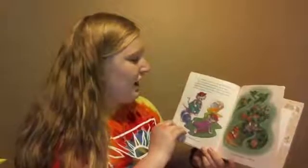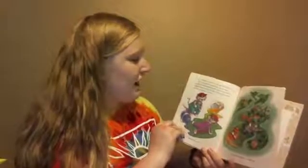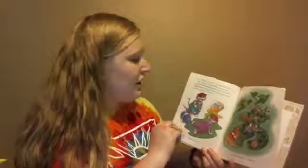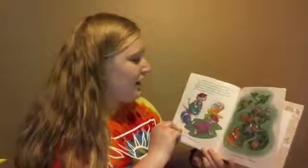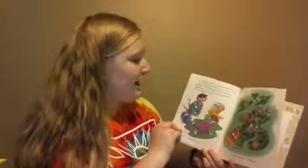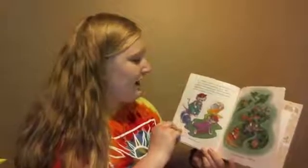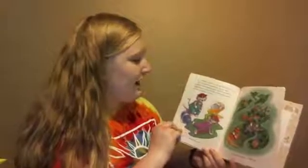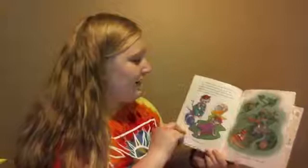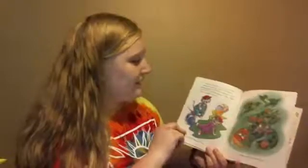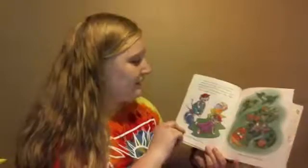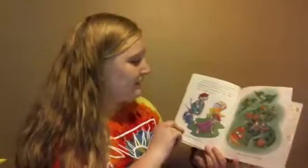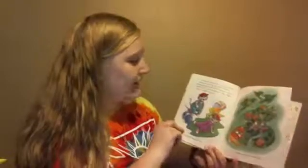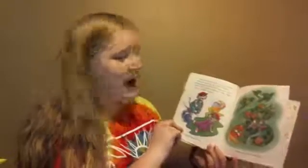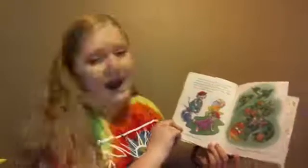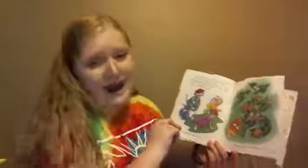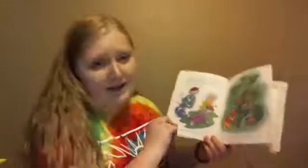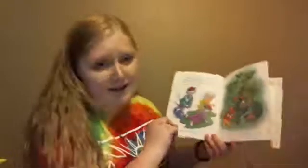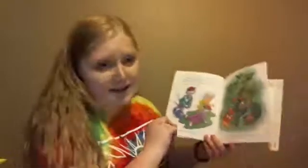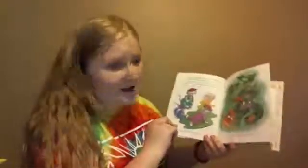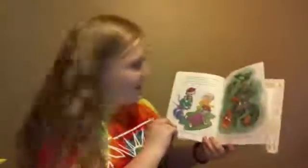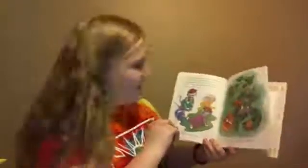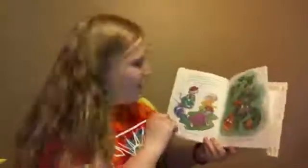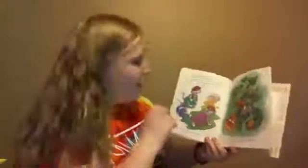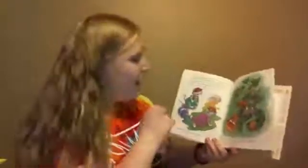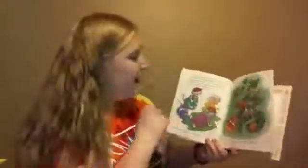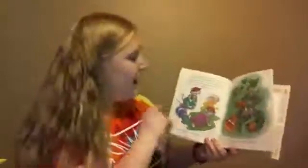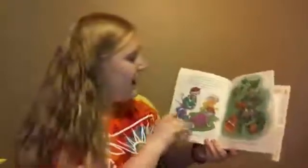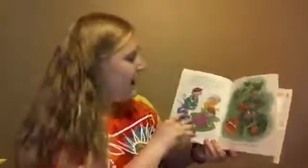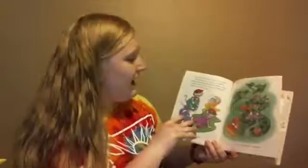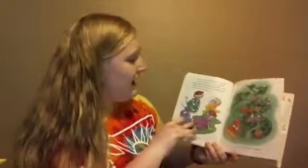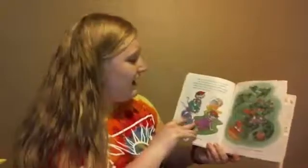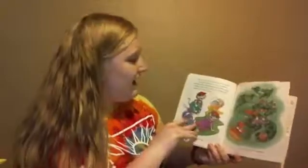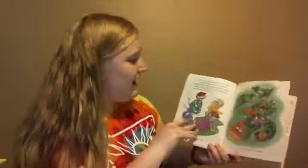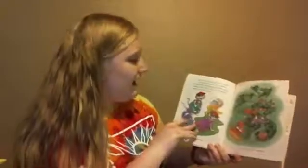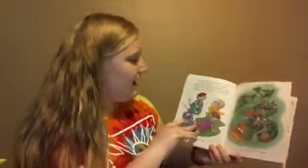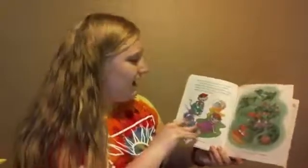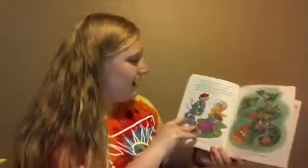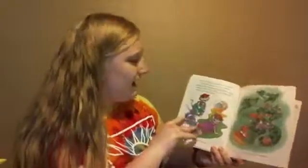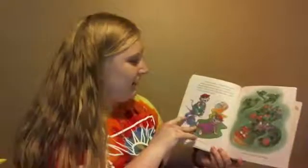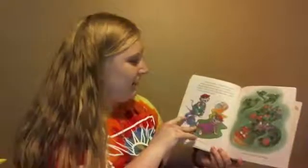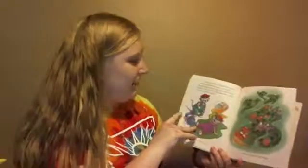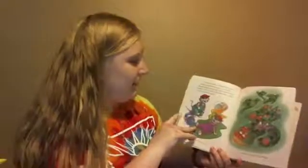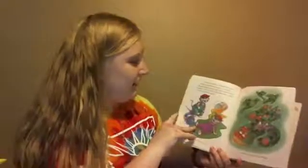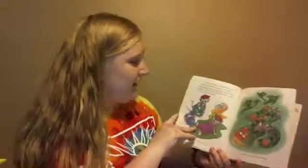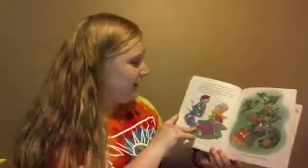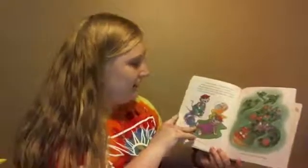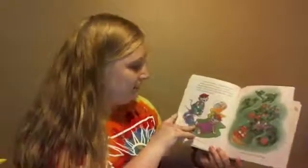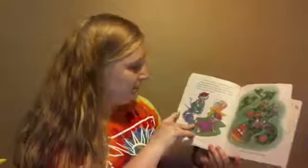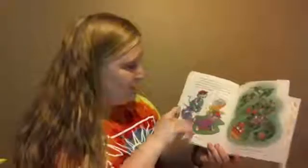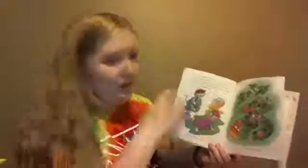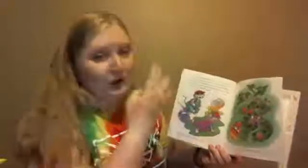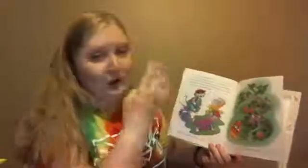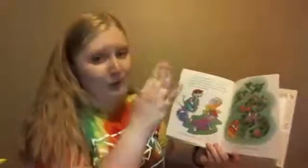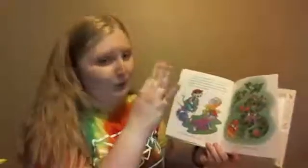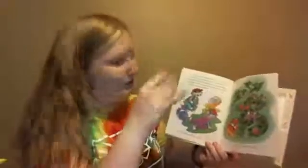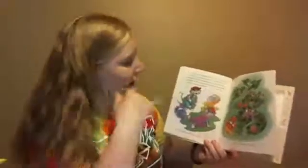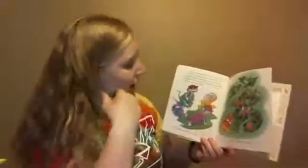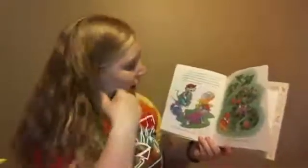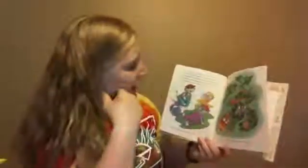hush. At last, almost by accident. Yay! The kittens poured a bucket of blue